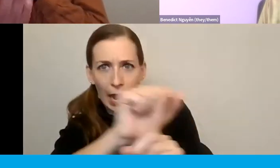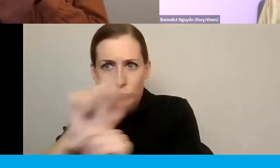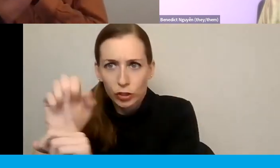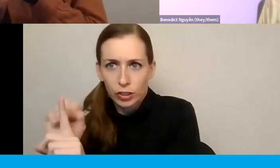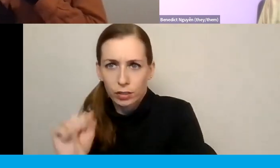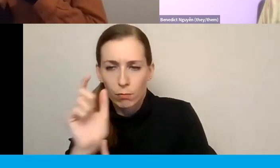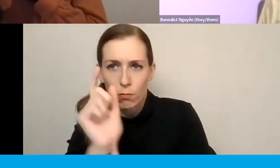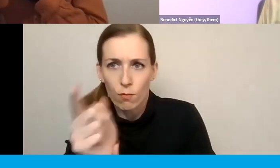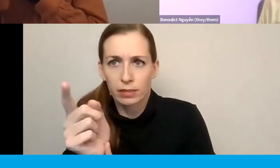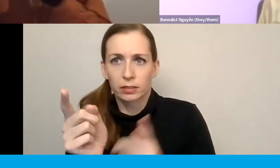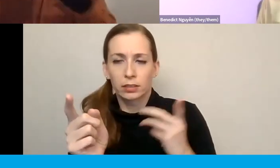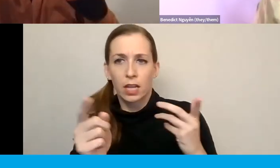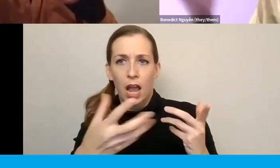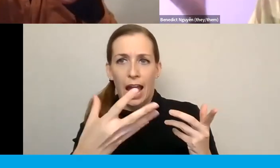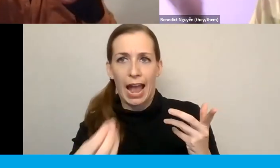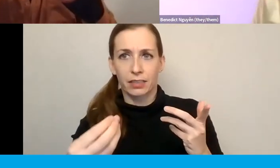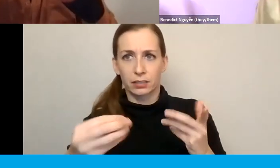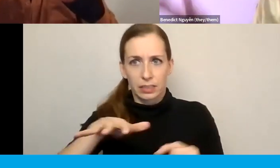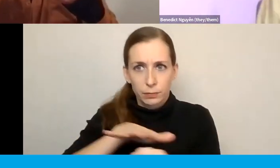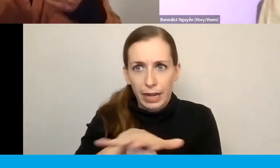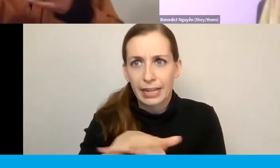and their bodies? Maybe both.